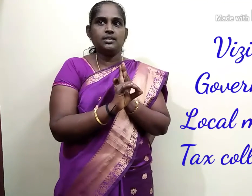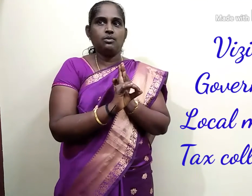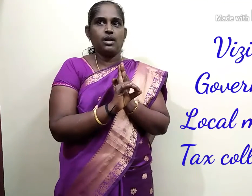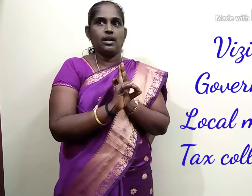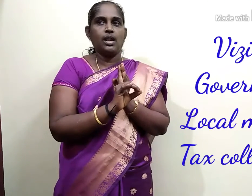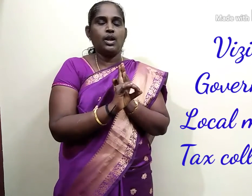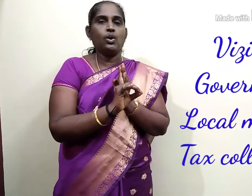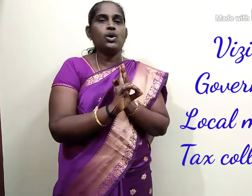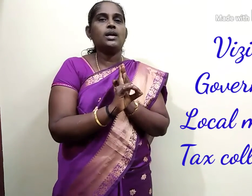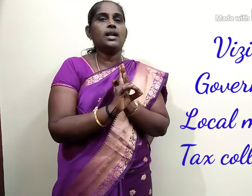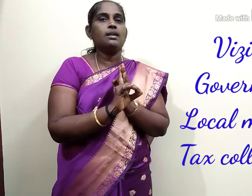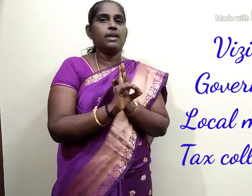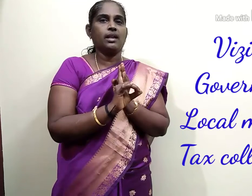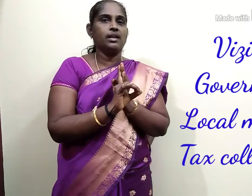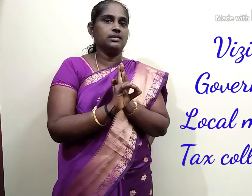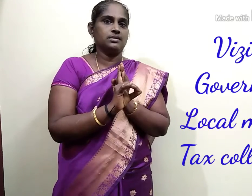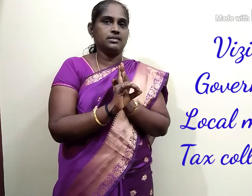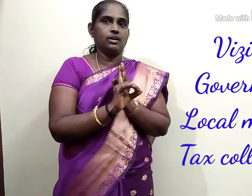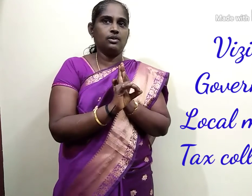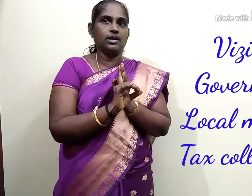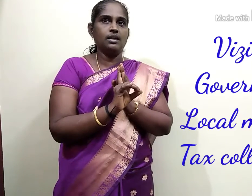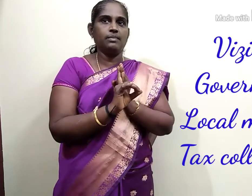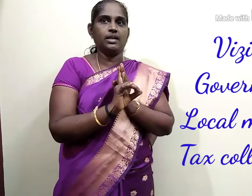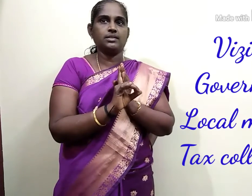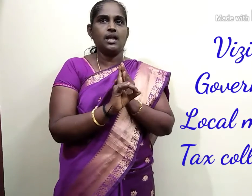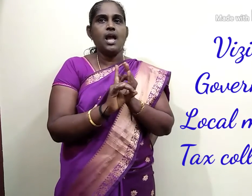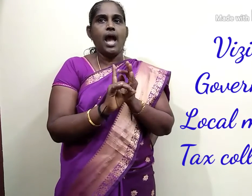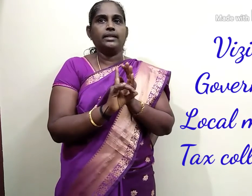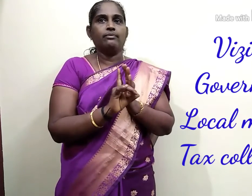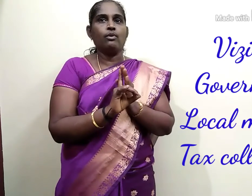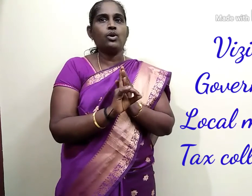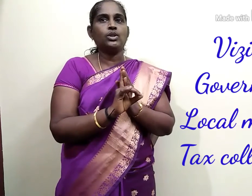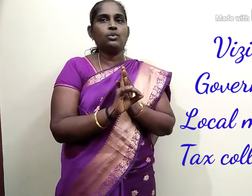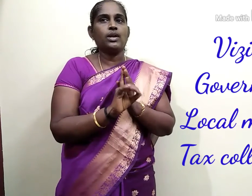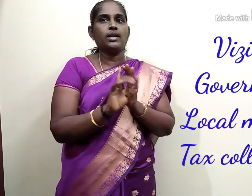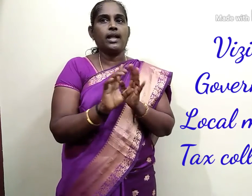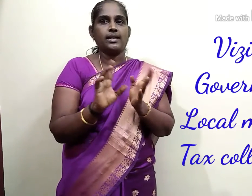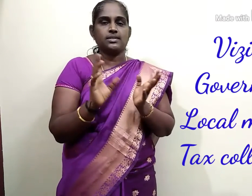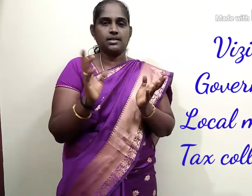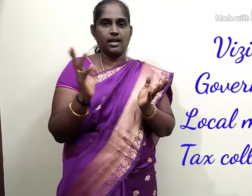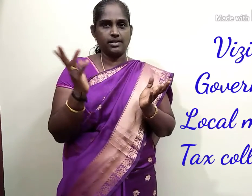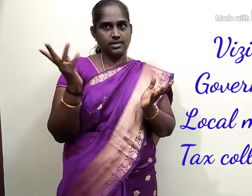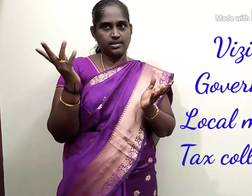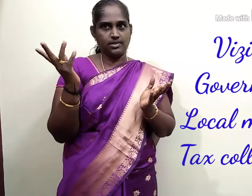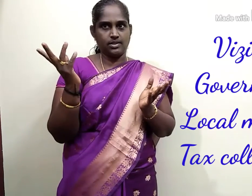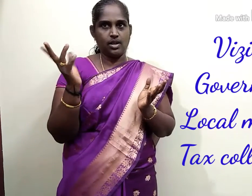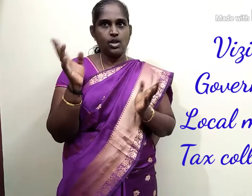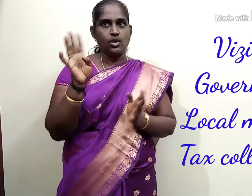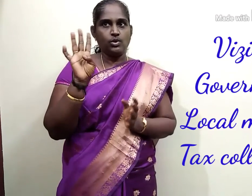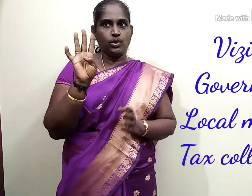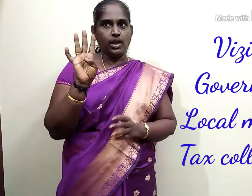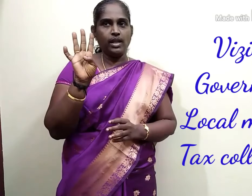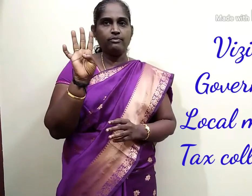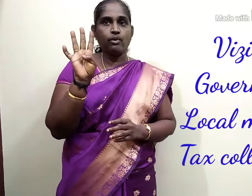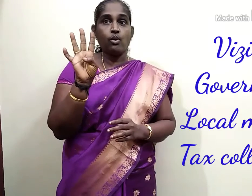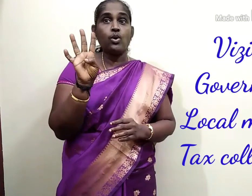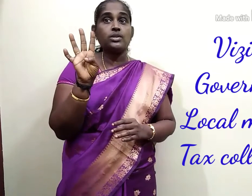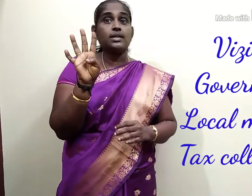third one local mayors, and the fourth one tax collectors. Totally 4 sets